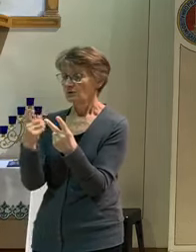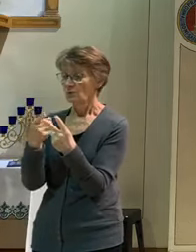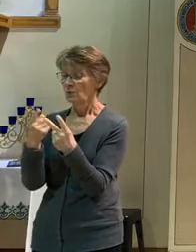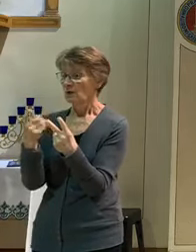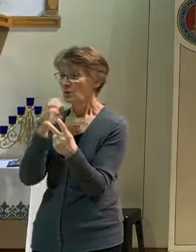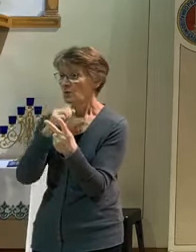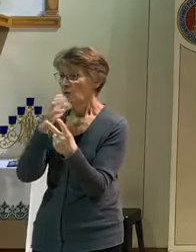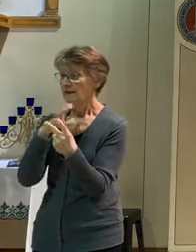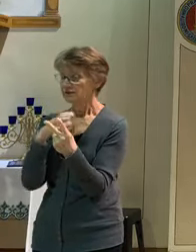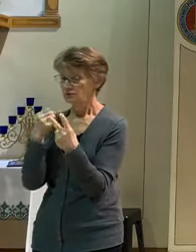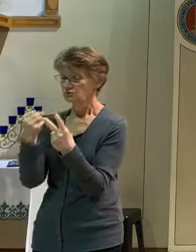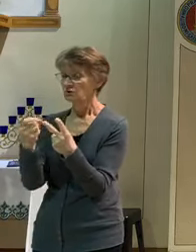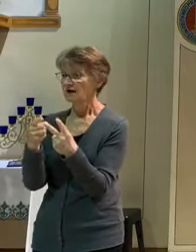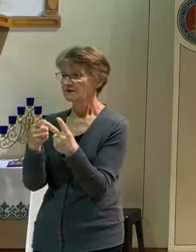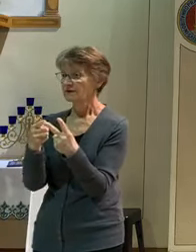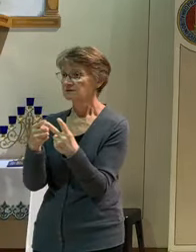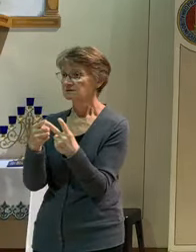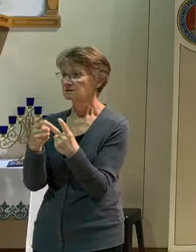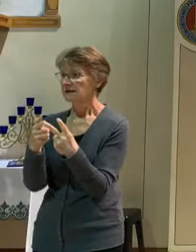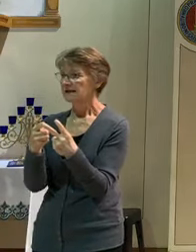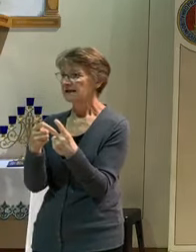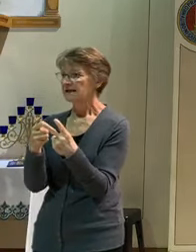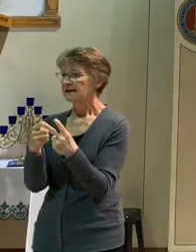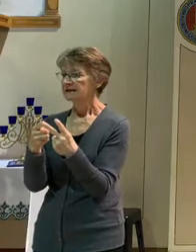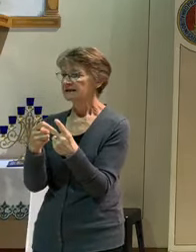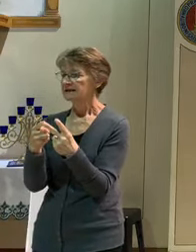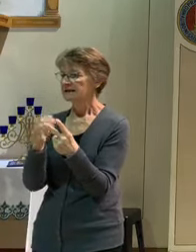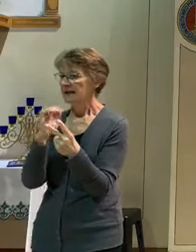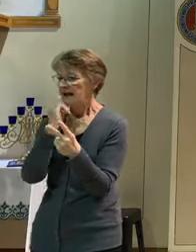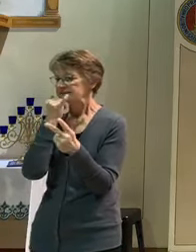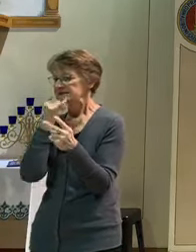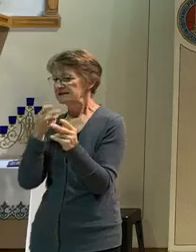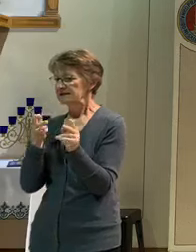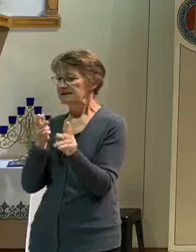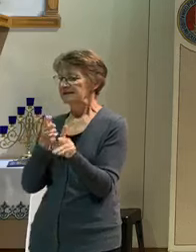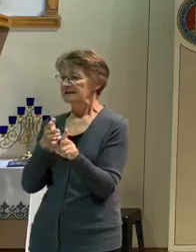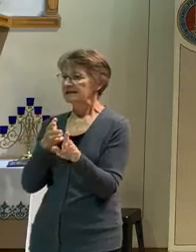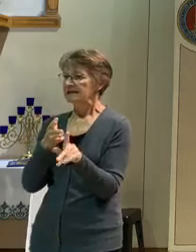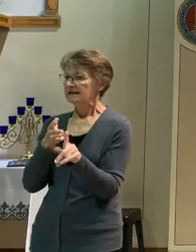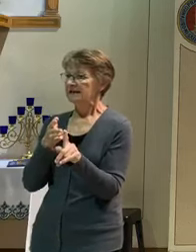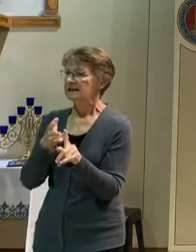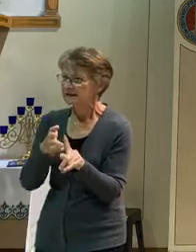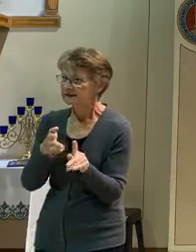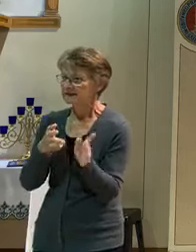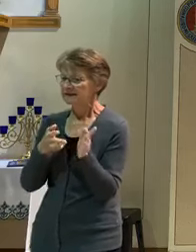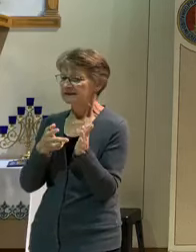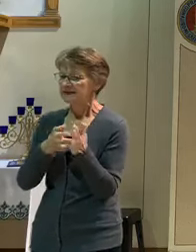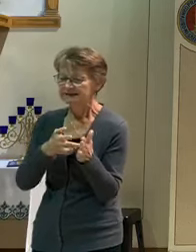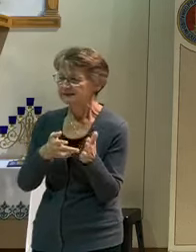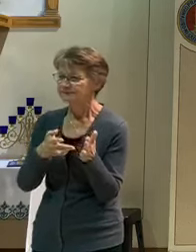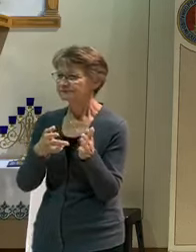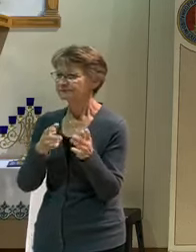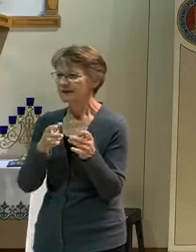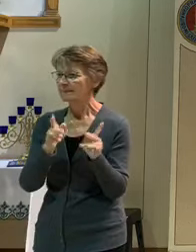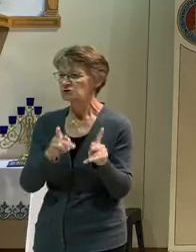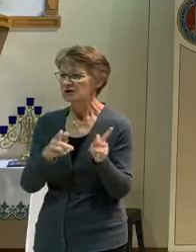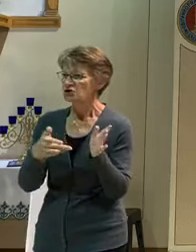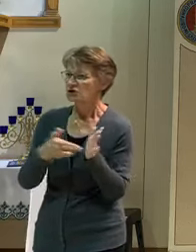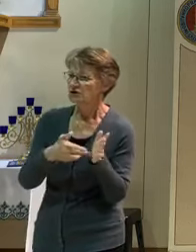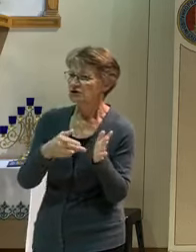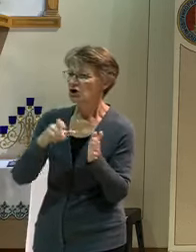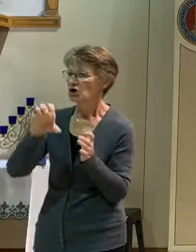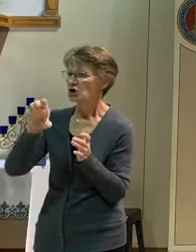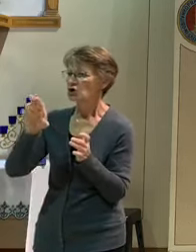curb, and in her 1980 LeBaron has special tires